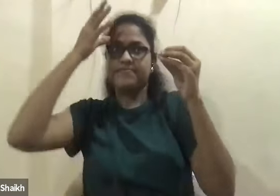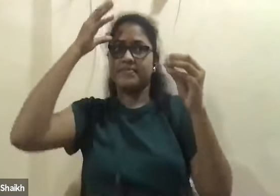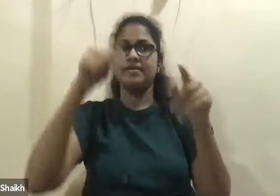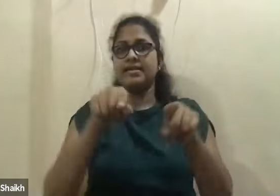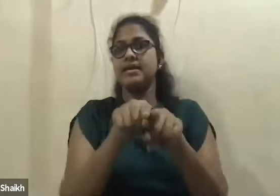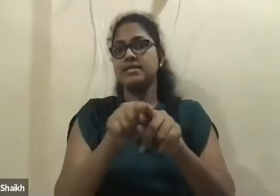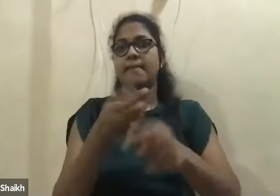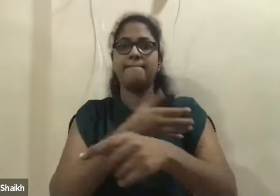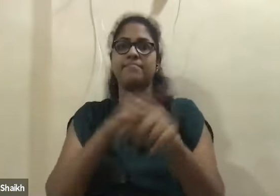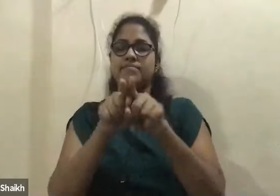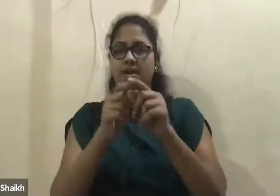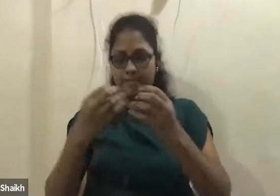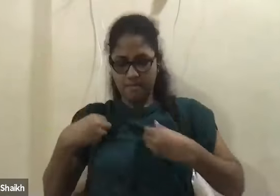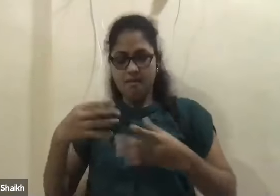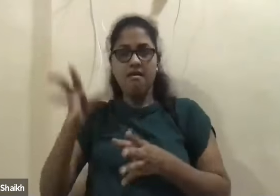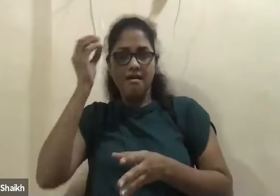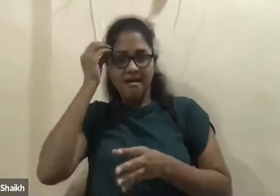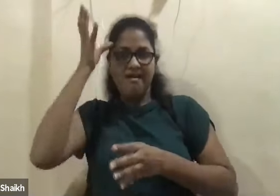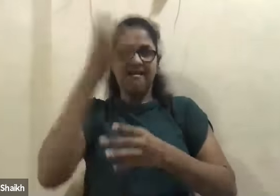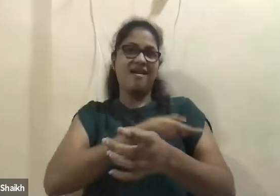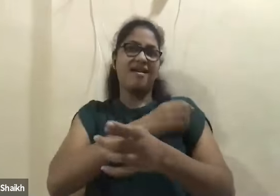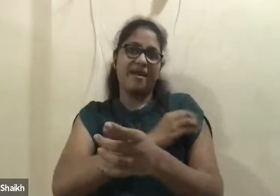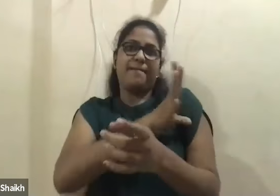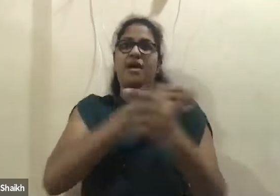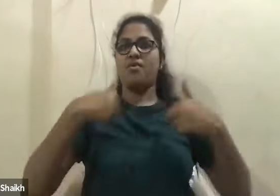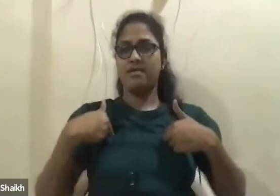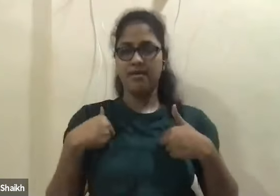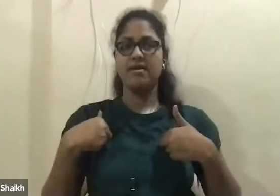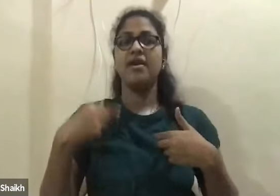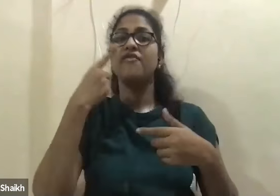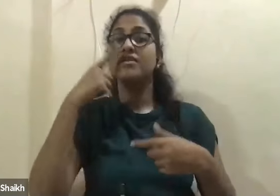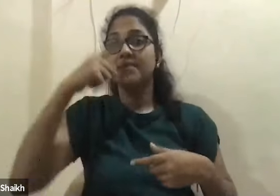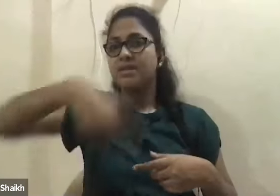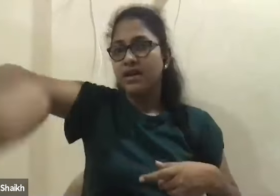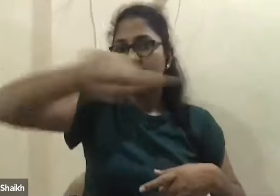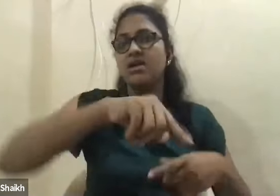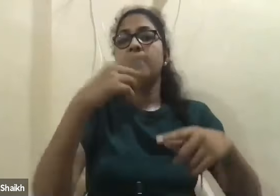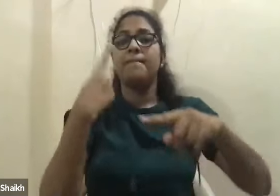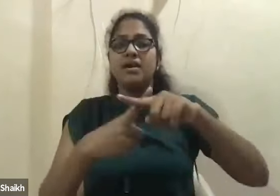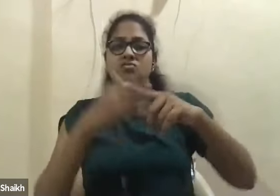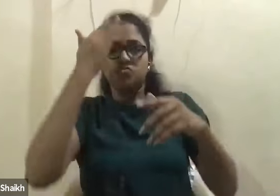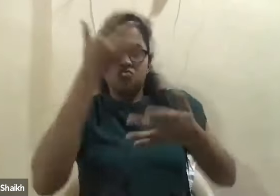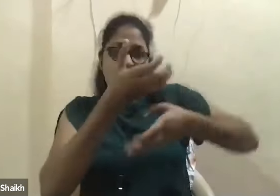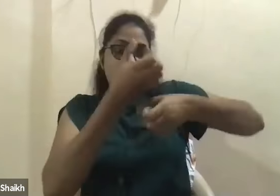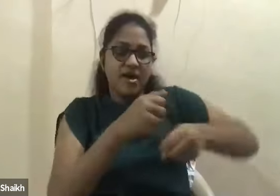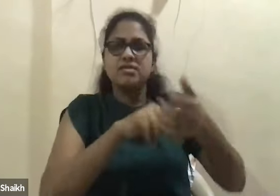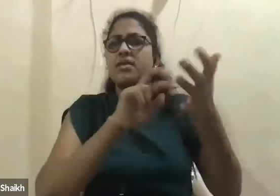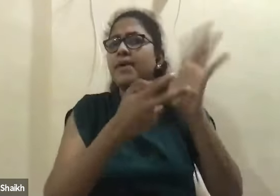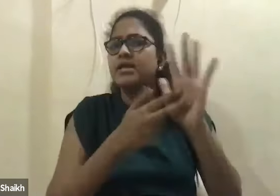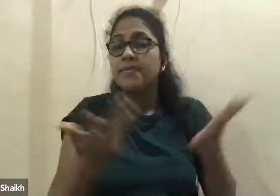empower the parents to know about the trust and also encourage them to start thinking about it.